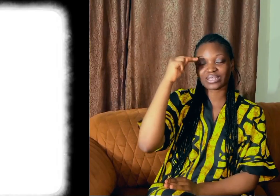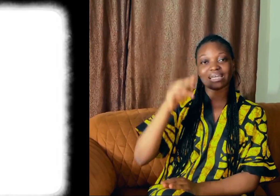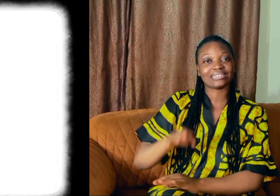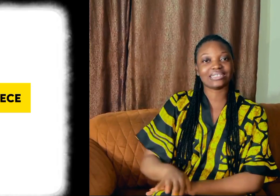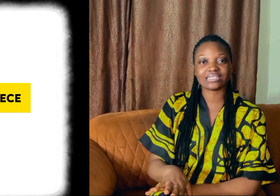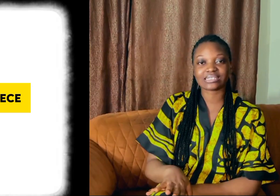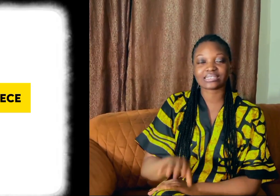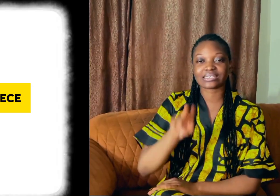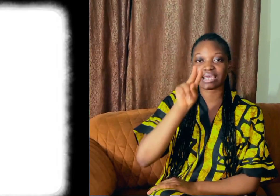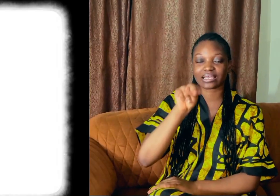niece,